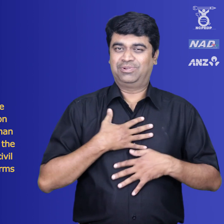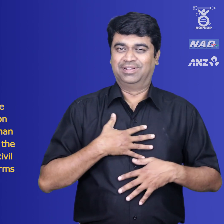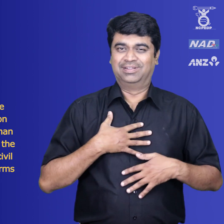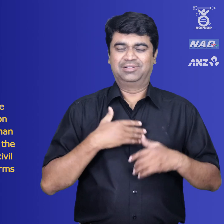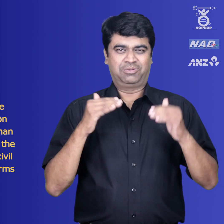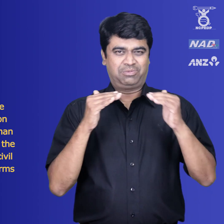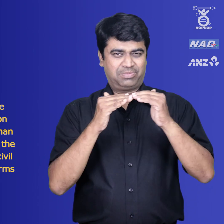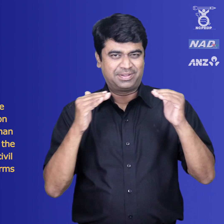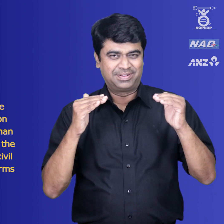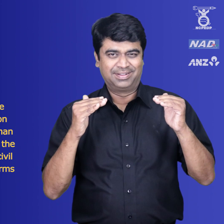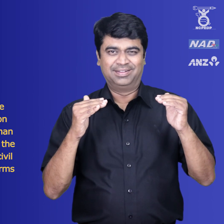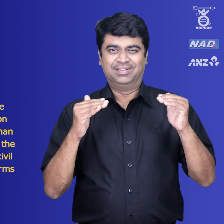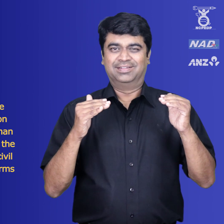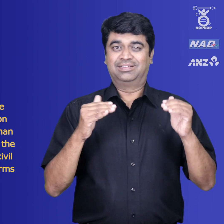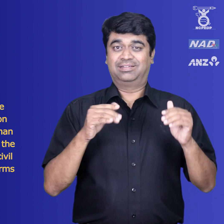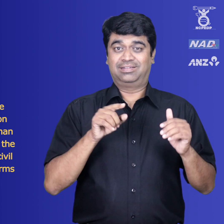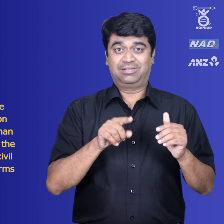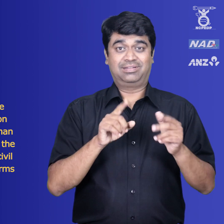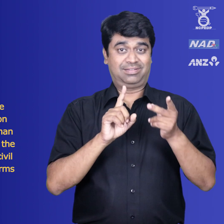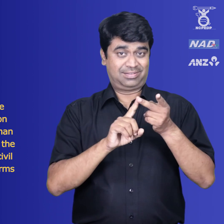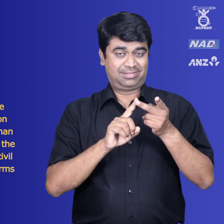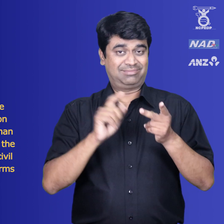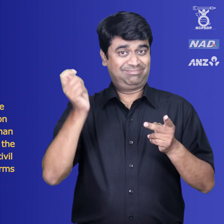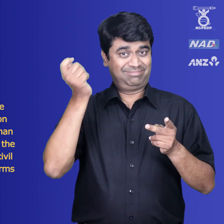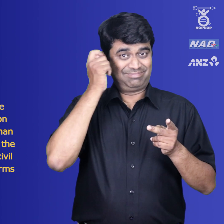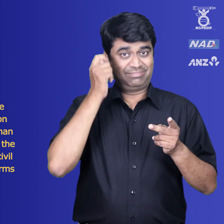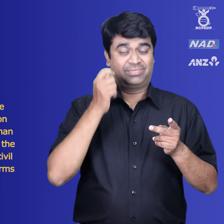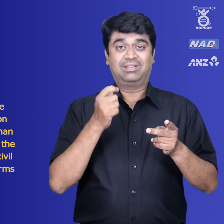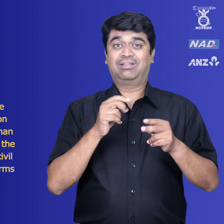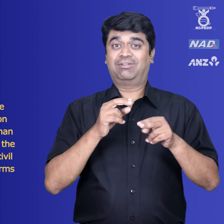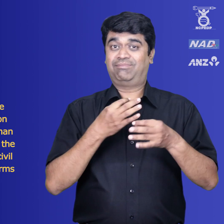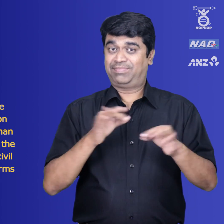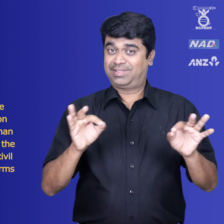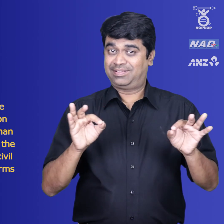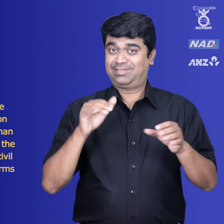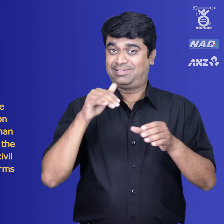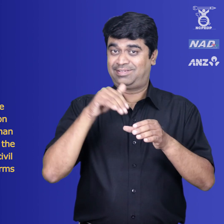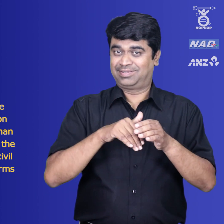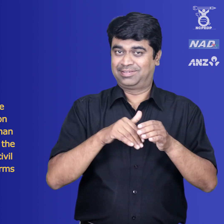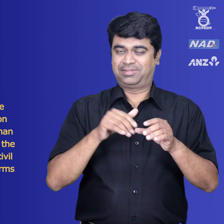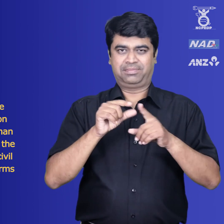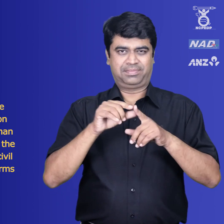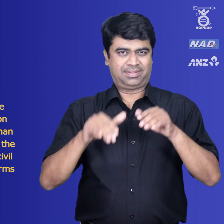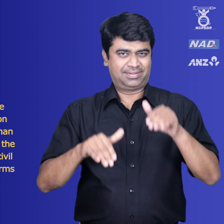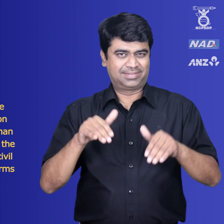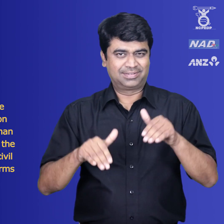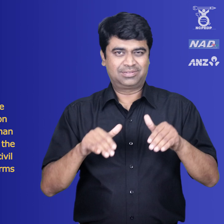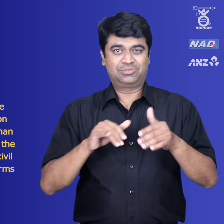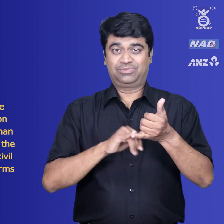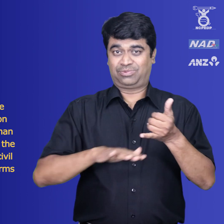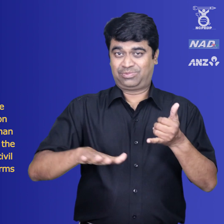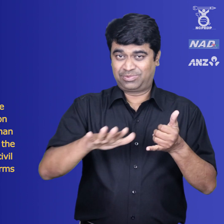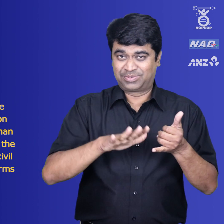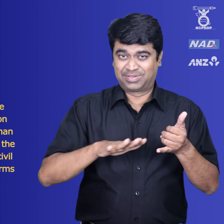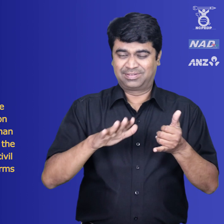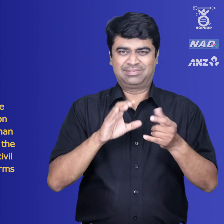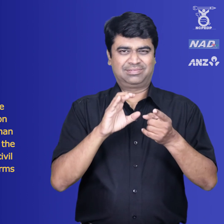human rights and fundamental freedoms in the political, economic, social, cultural,